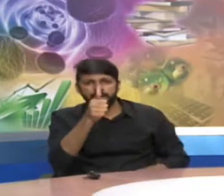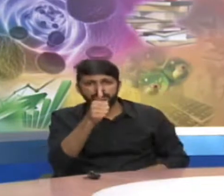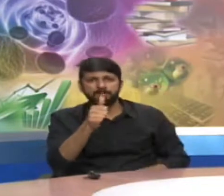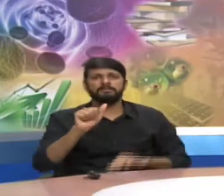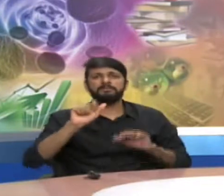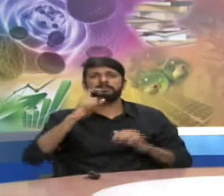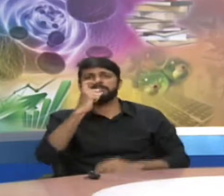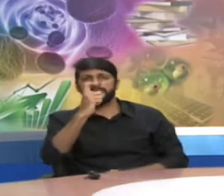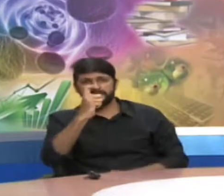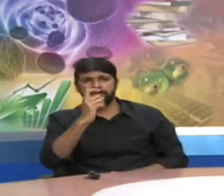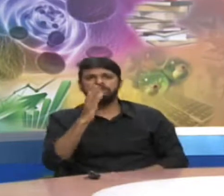1867